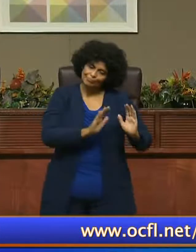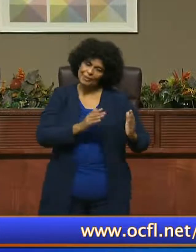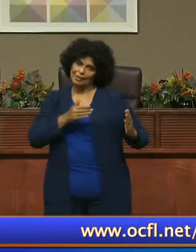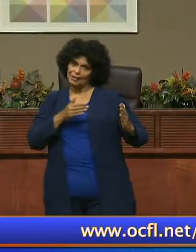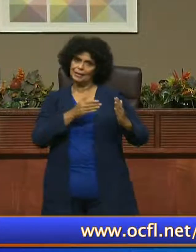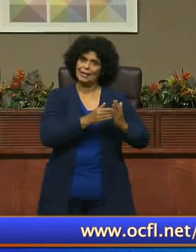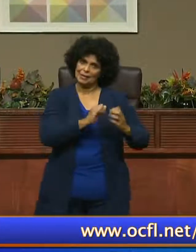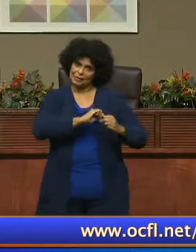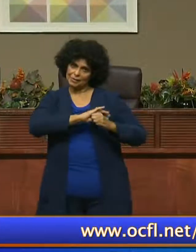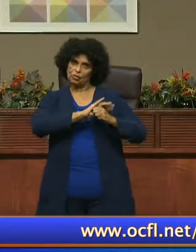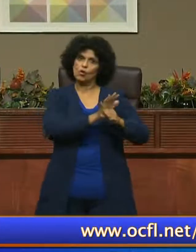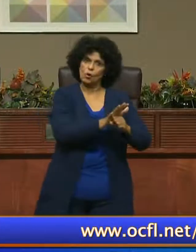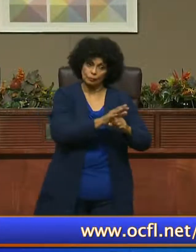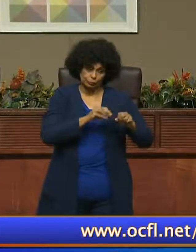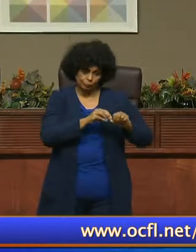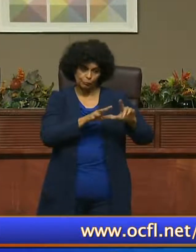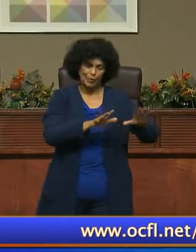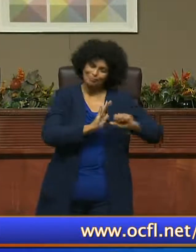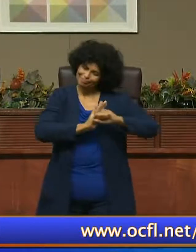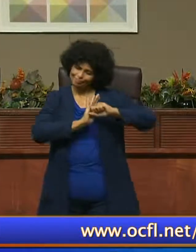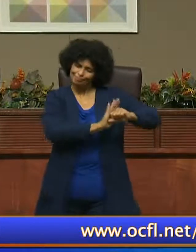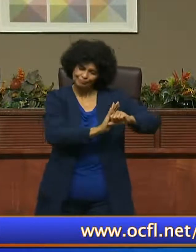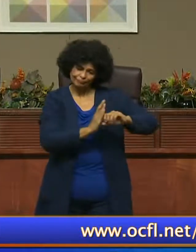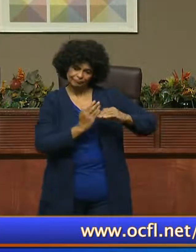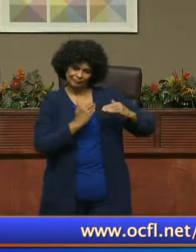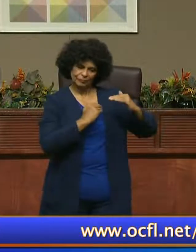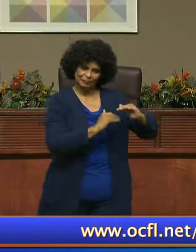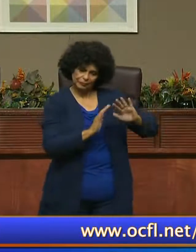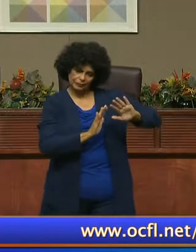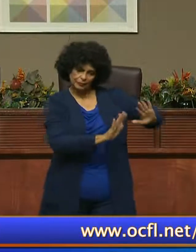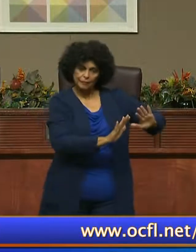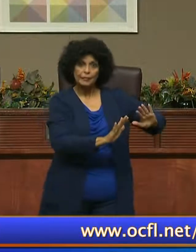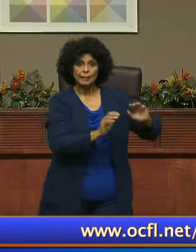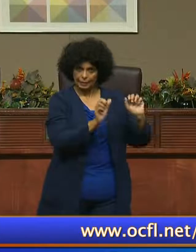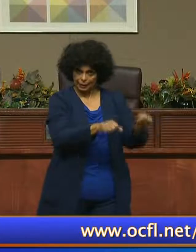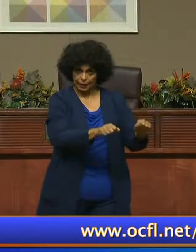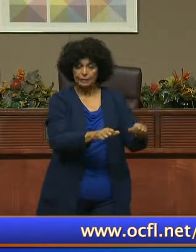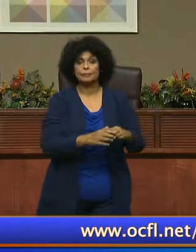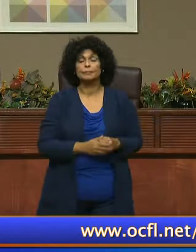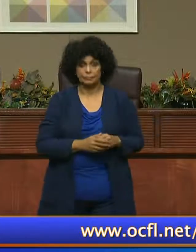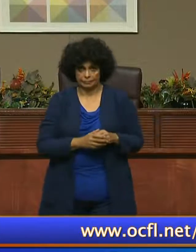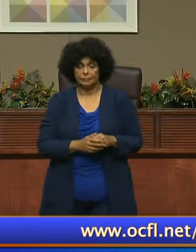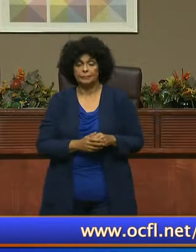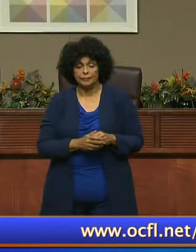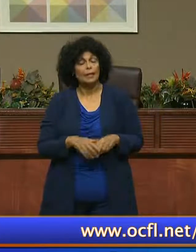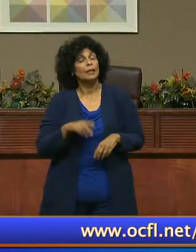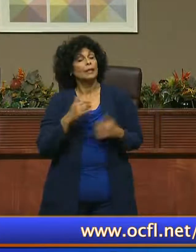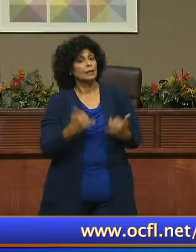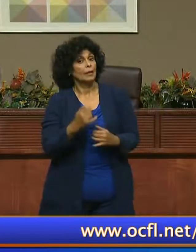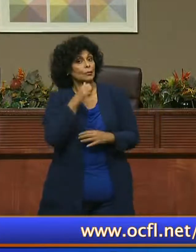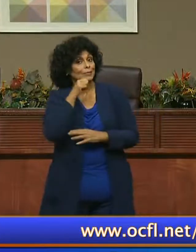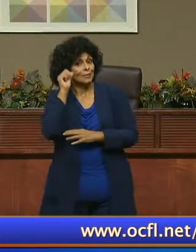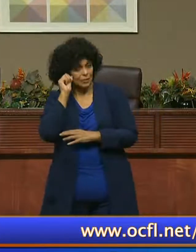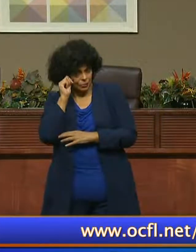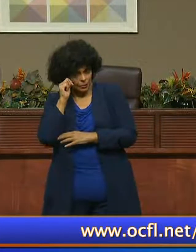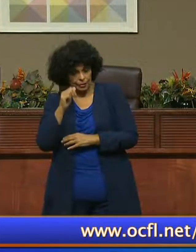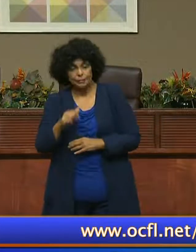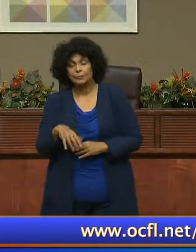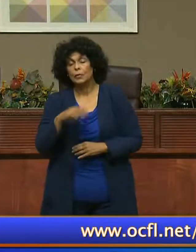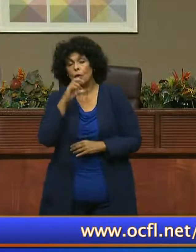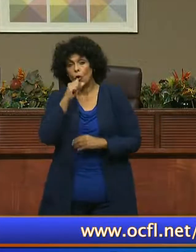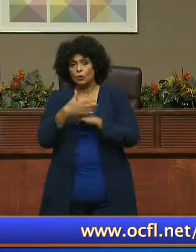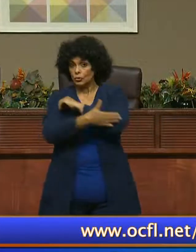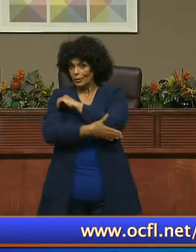the raging virus within our community. Yesterday, the Orange County Board of County Commissioners